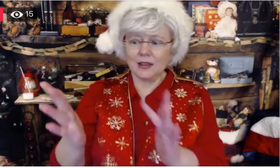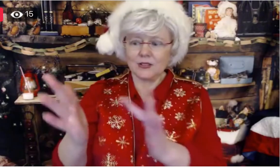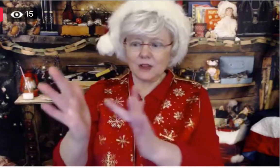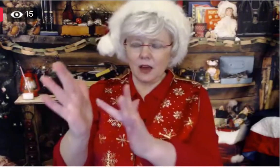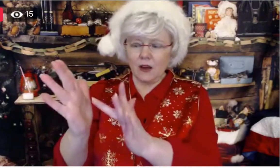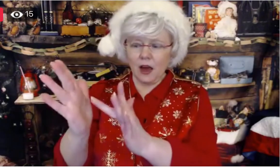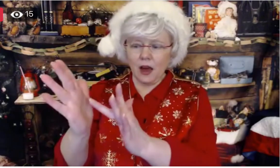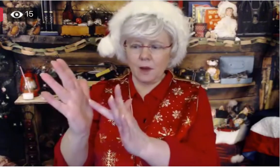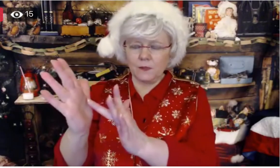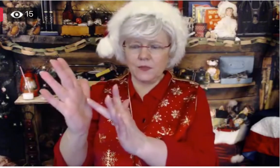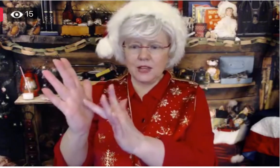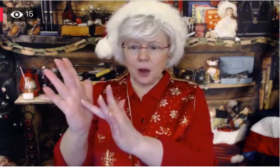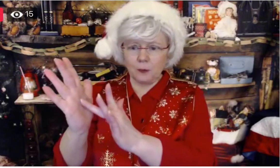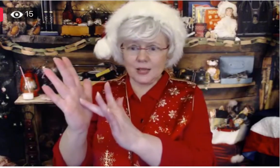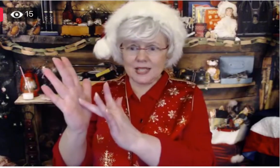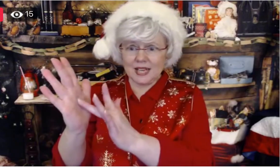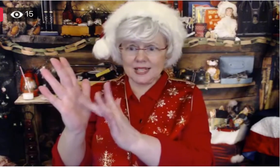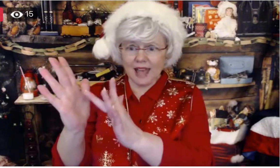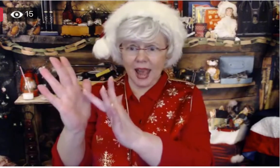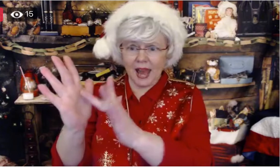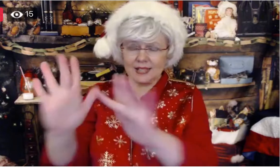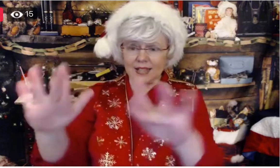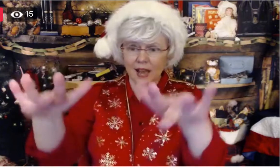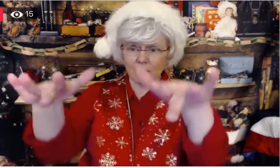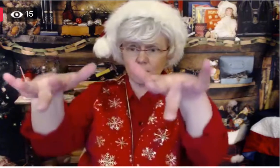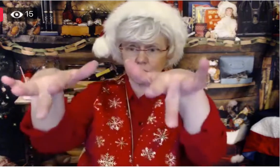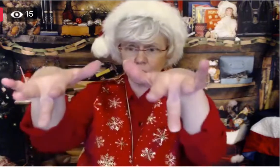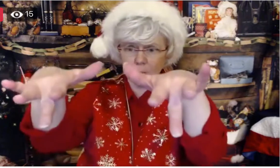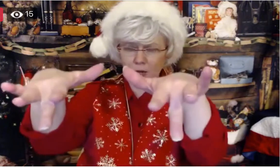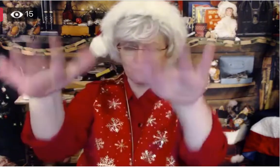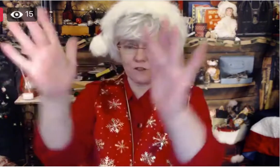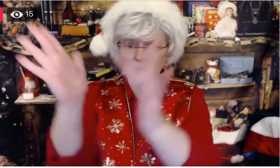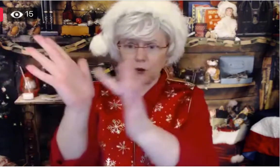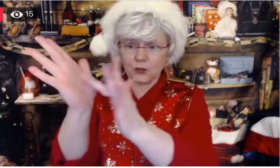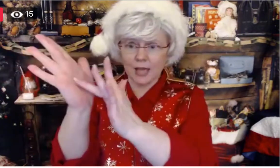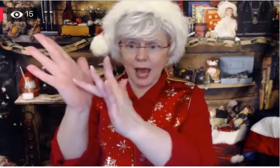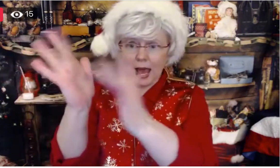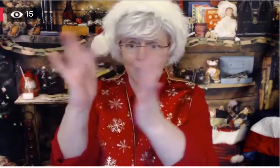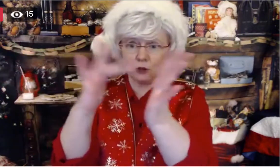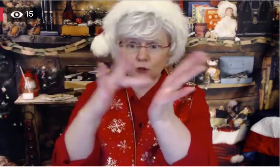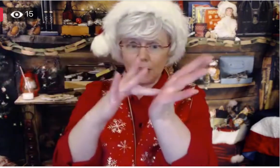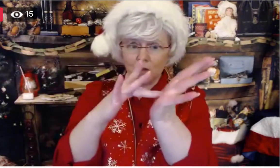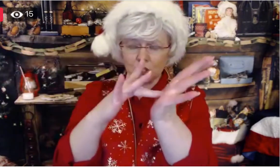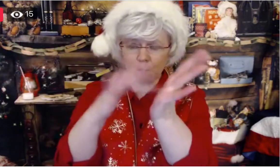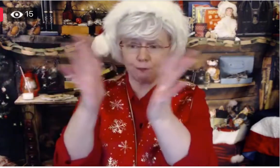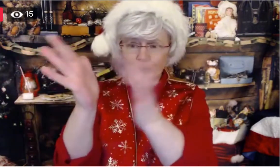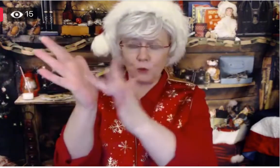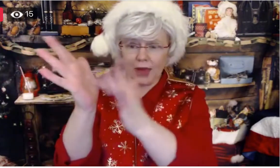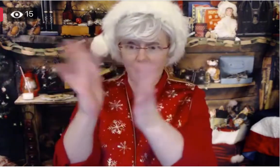is the nail prints in his hands, and it's your middle fingers, and you touch both